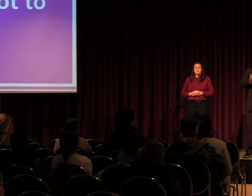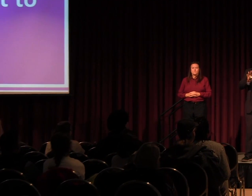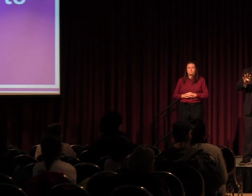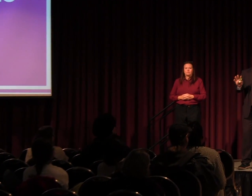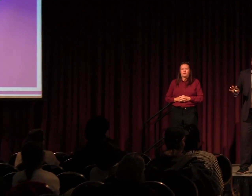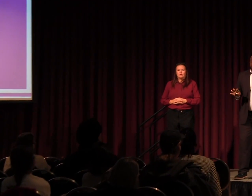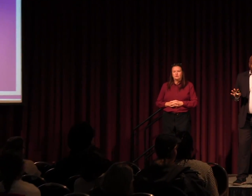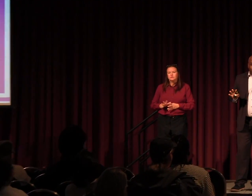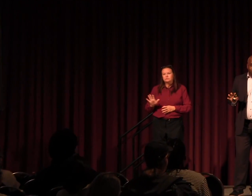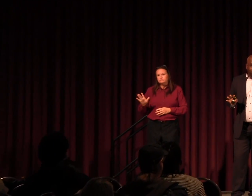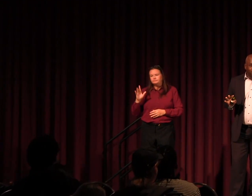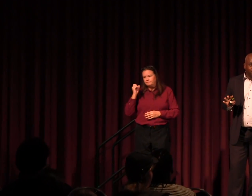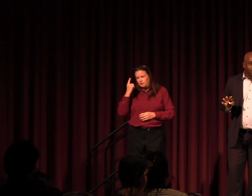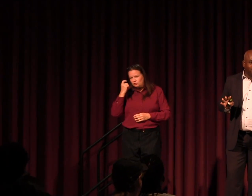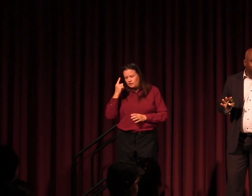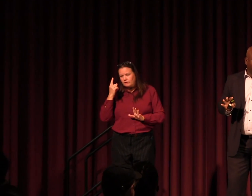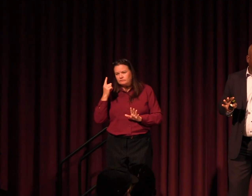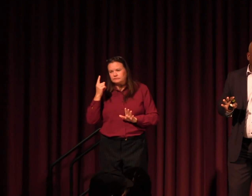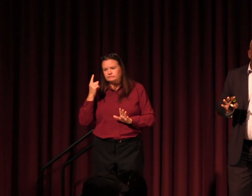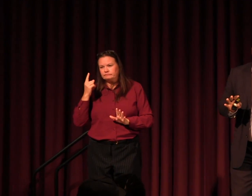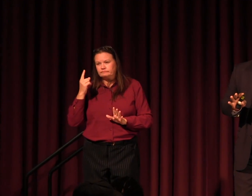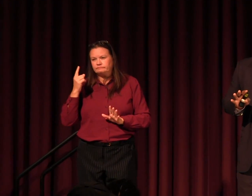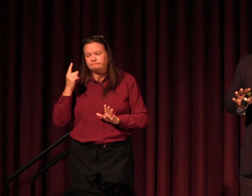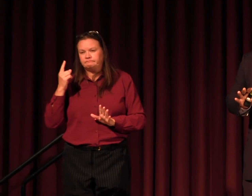If you play it out,